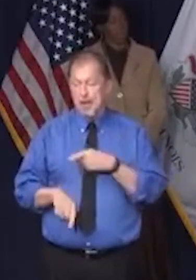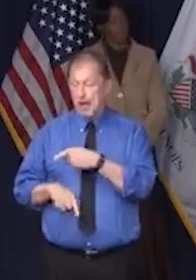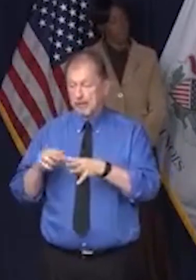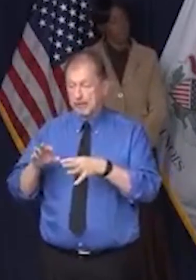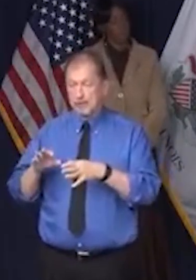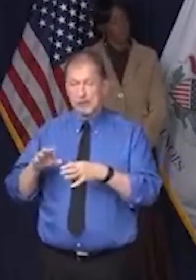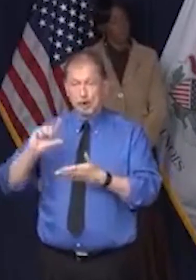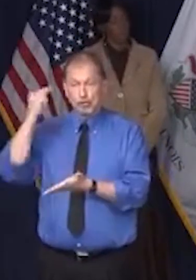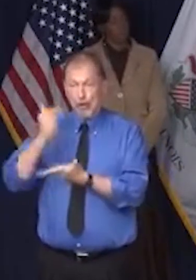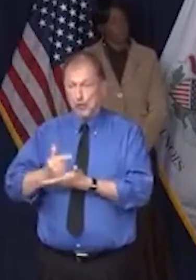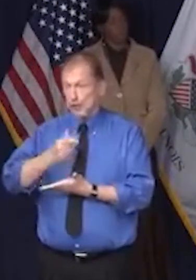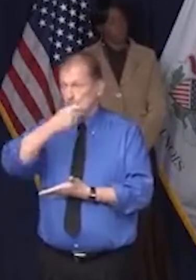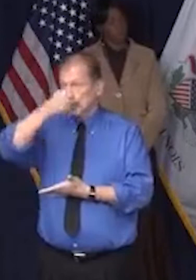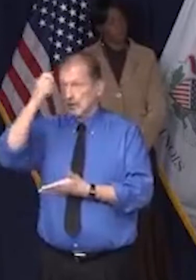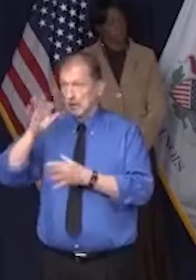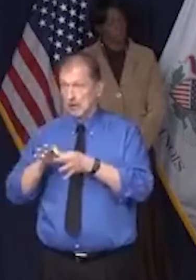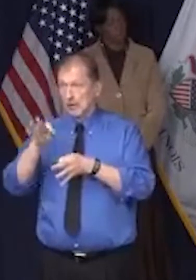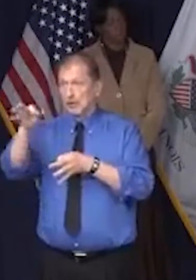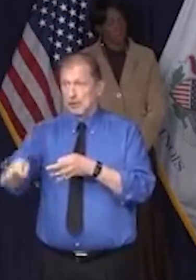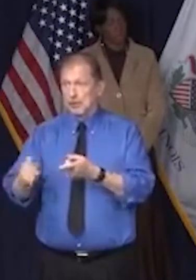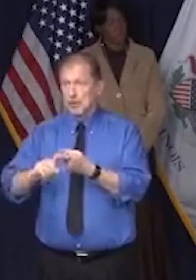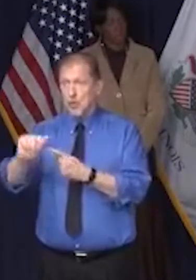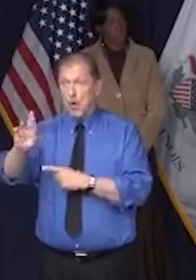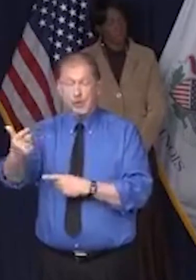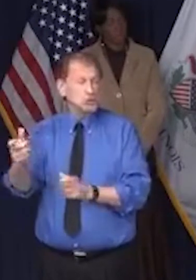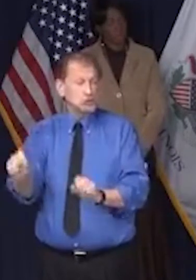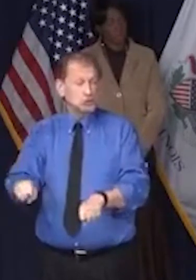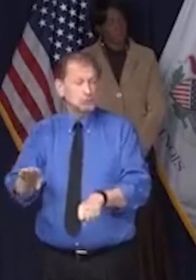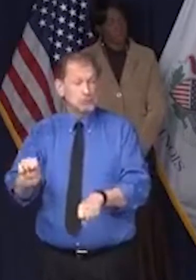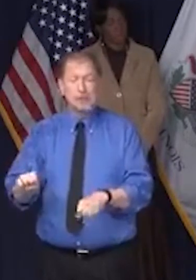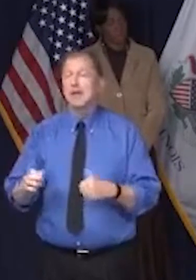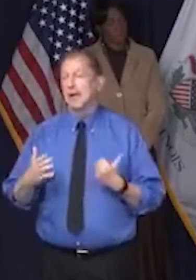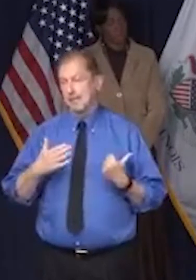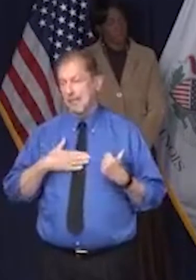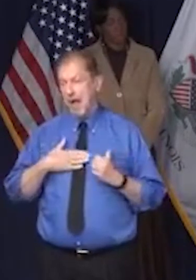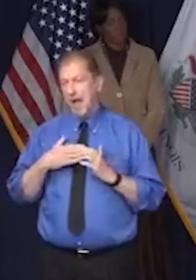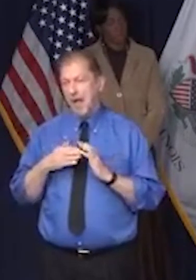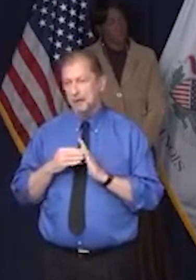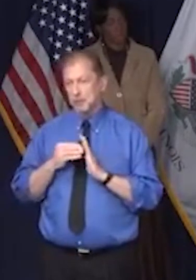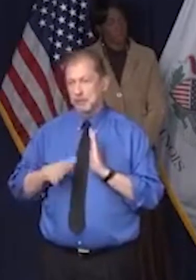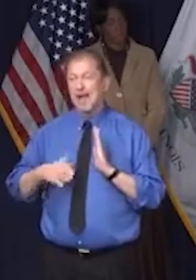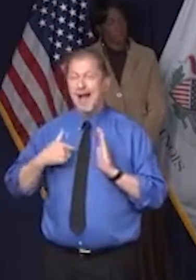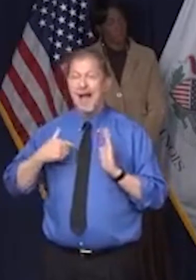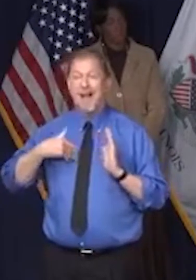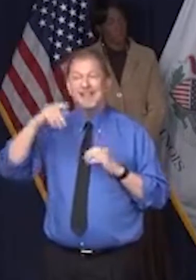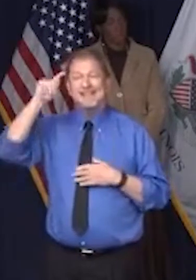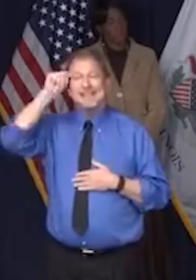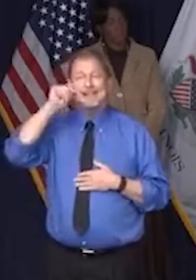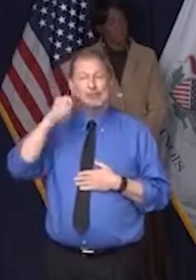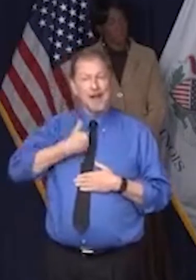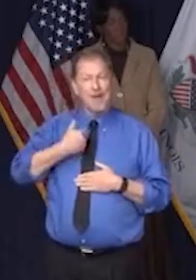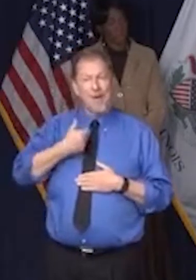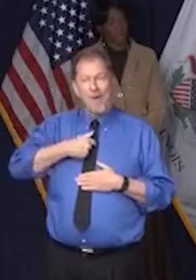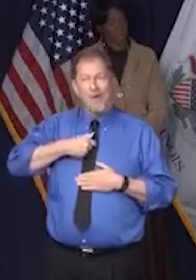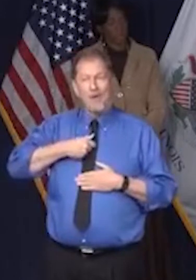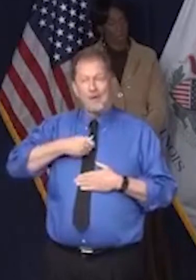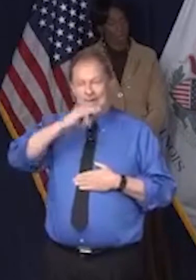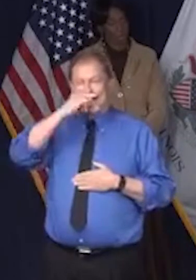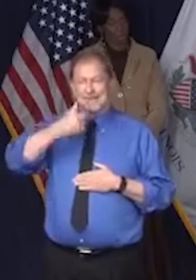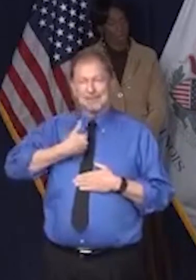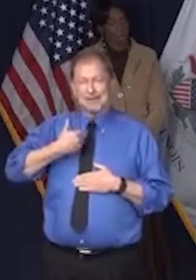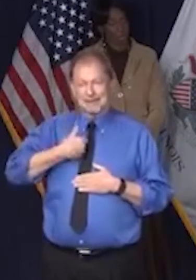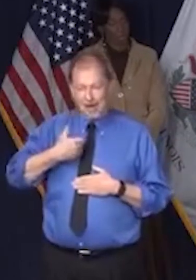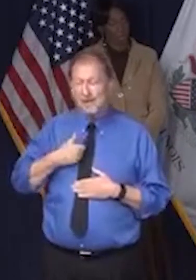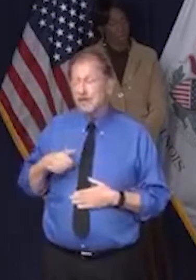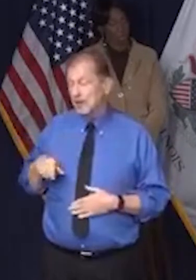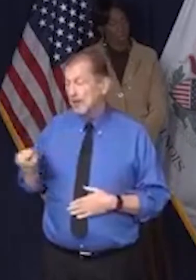mean, I feel for these students. I have two teenagers. They don't happen to be graduating this year. But I can imagine, you know, just given their